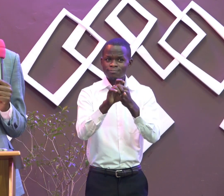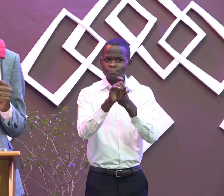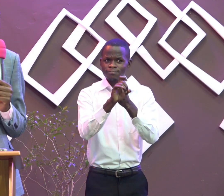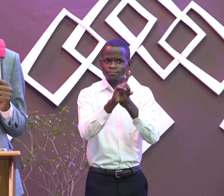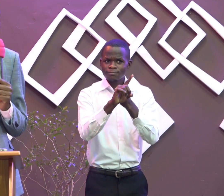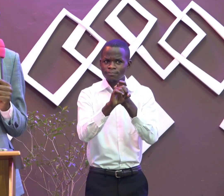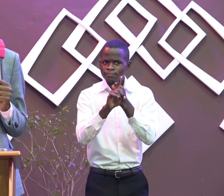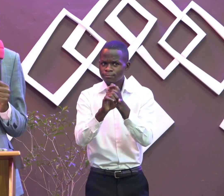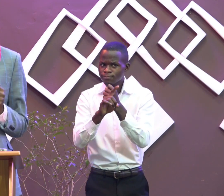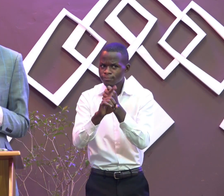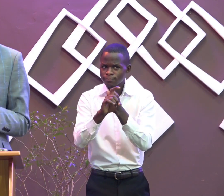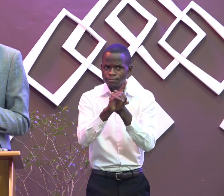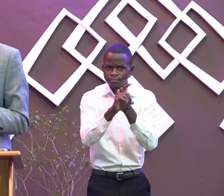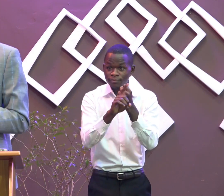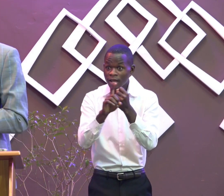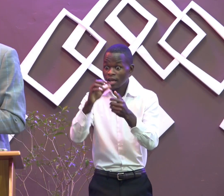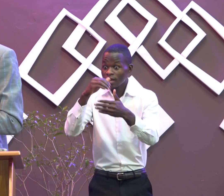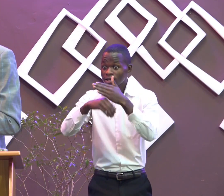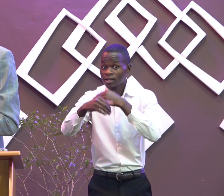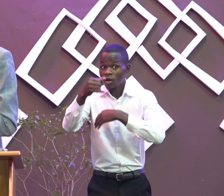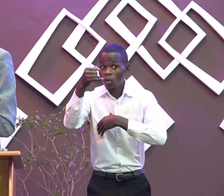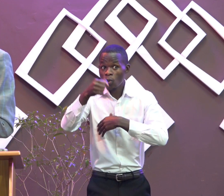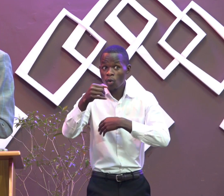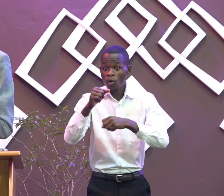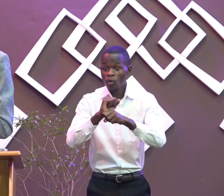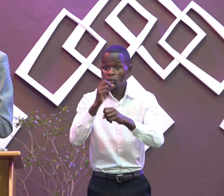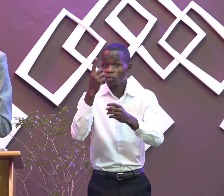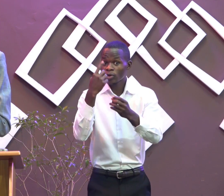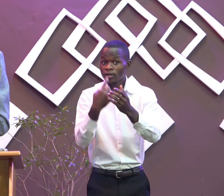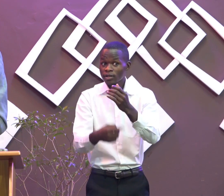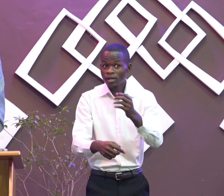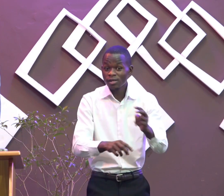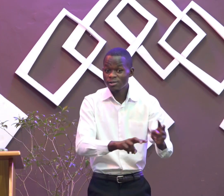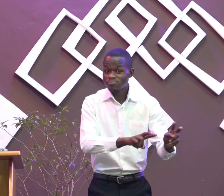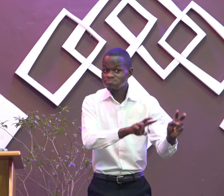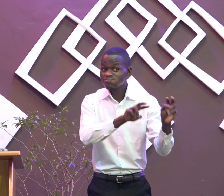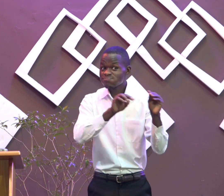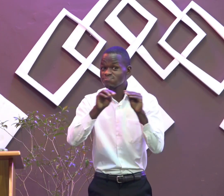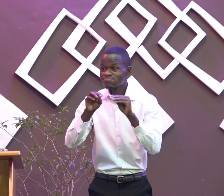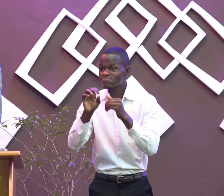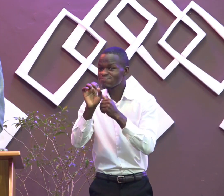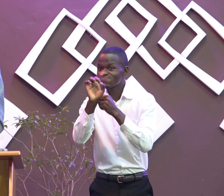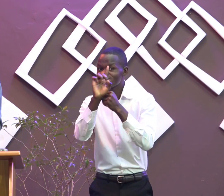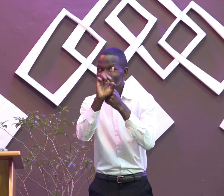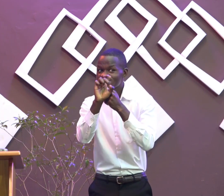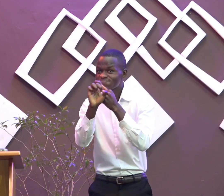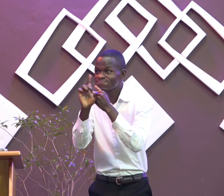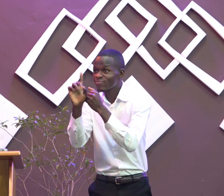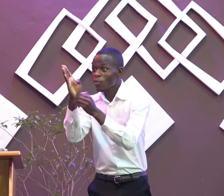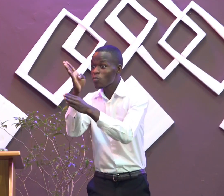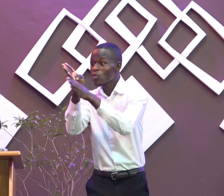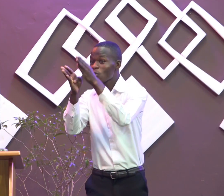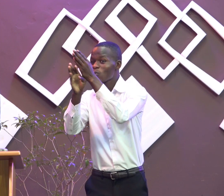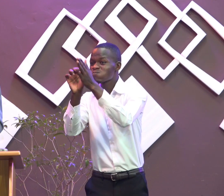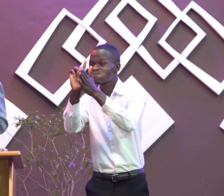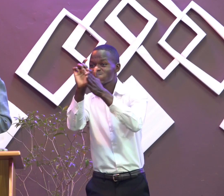bwakolanga fujjo oluusi ne buvaayo ne bujja ku kisenge buti ne bujjo banawo bwajjanga kusinza nabo ne buvaayo